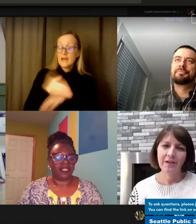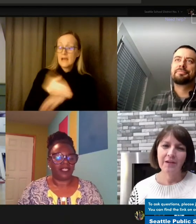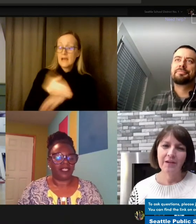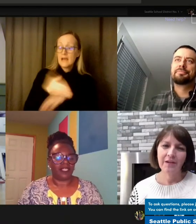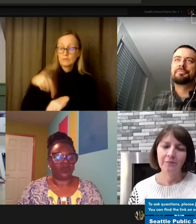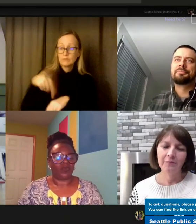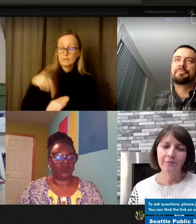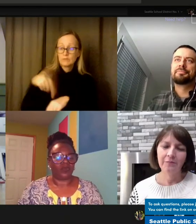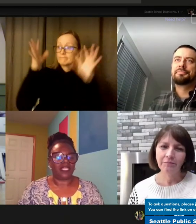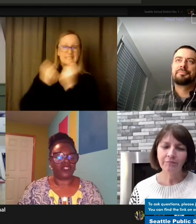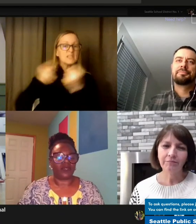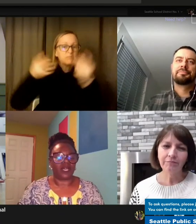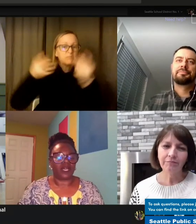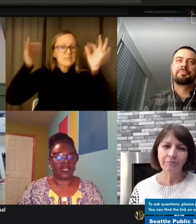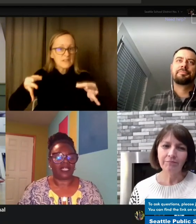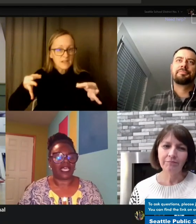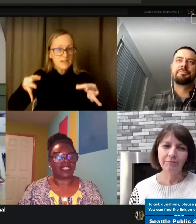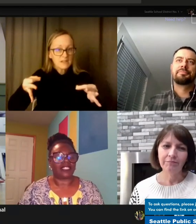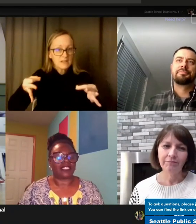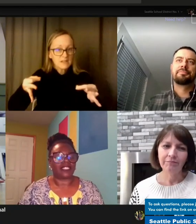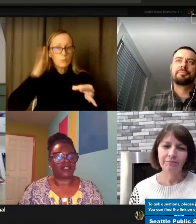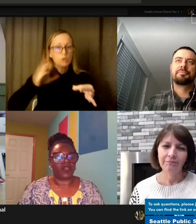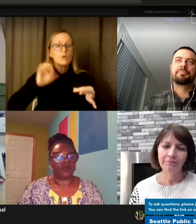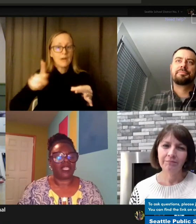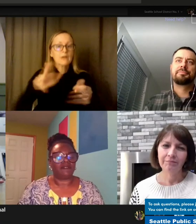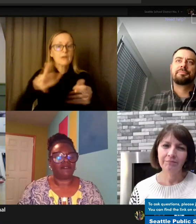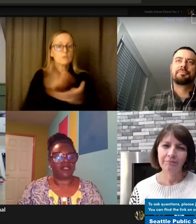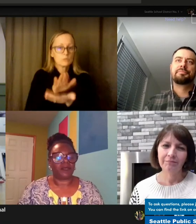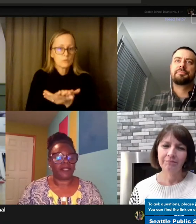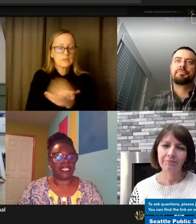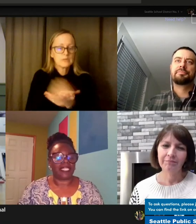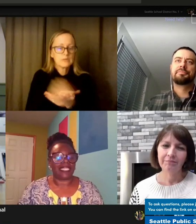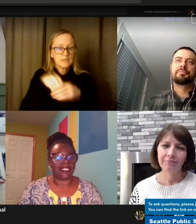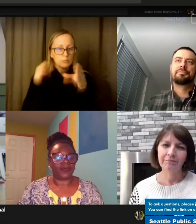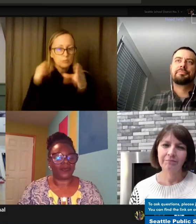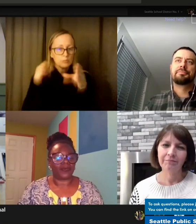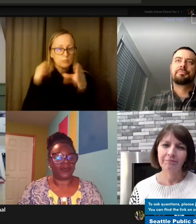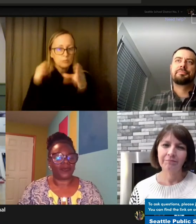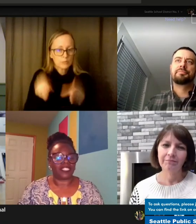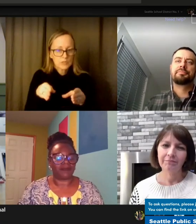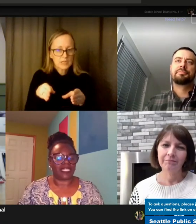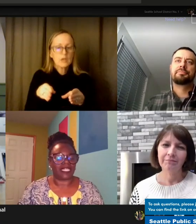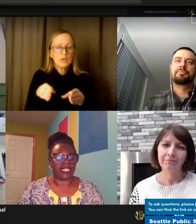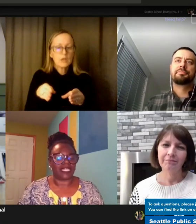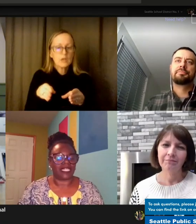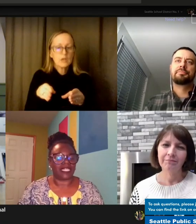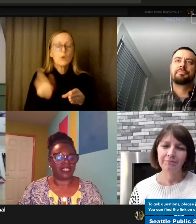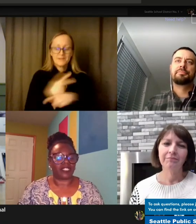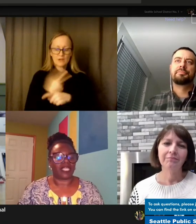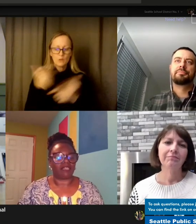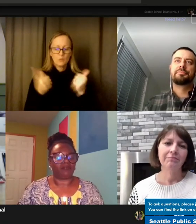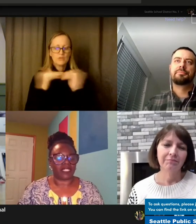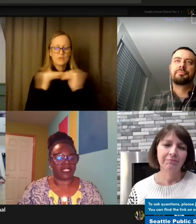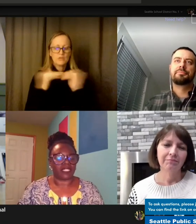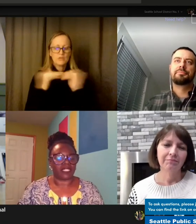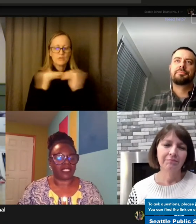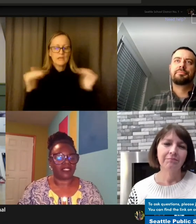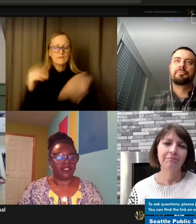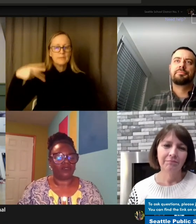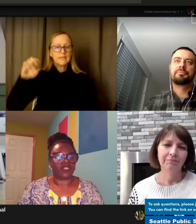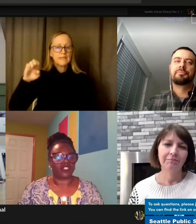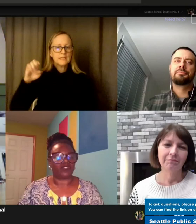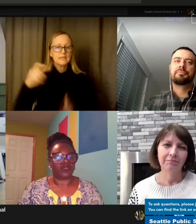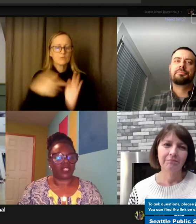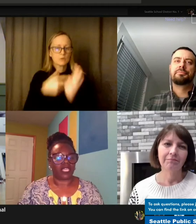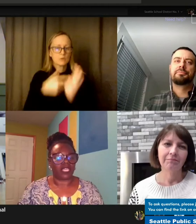then have to do an analysis of what level of PPE is going to be needed in order to mitigate risk for the